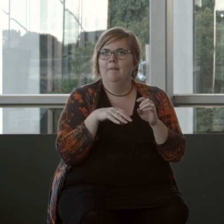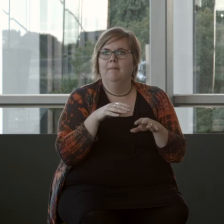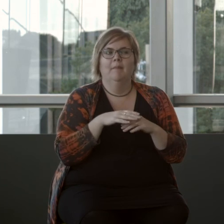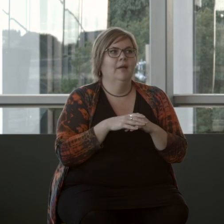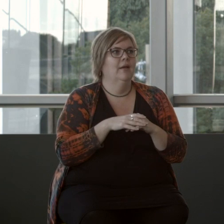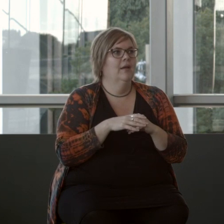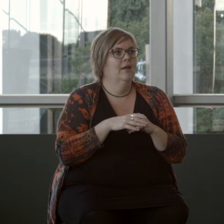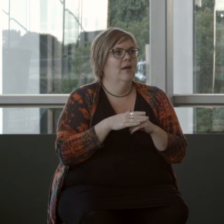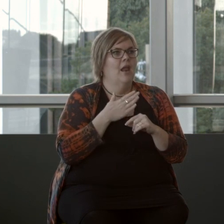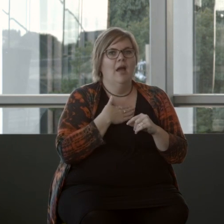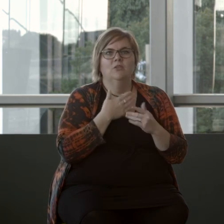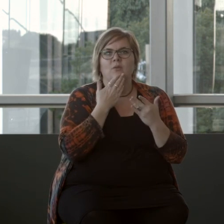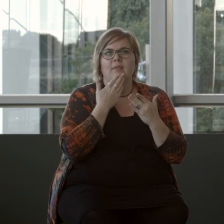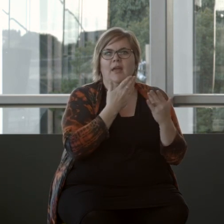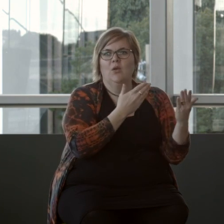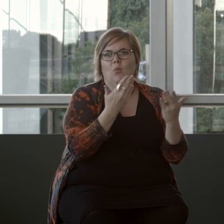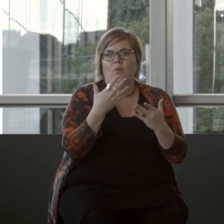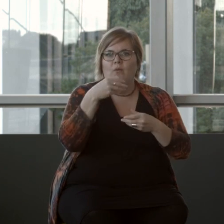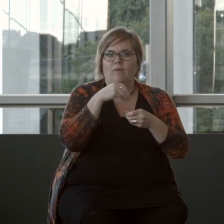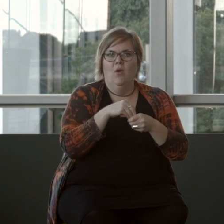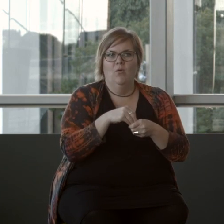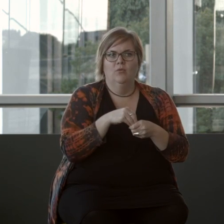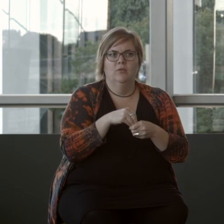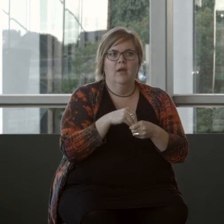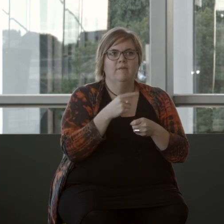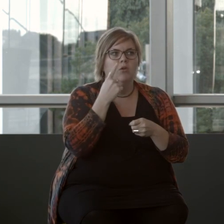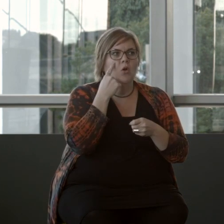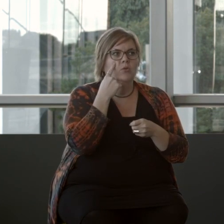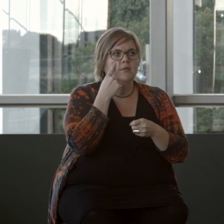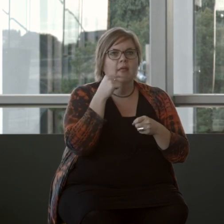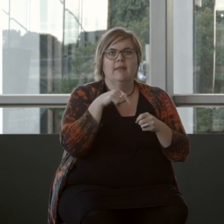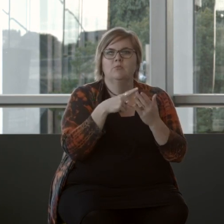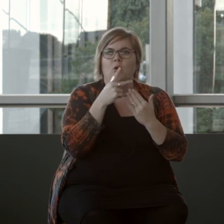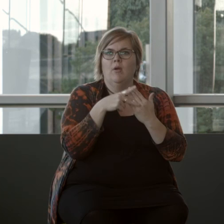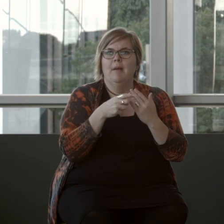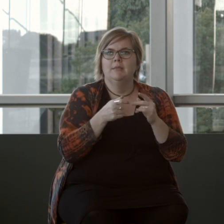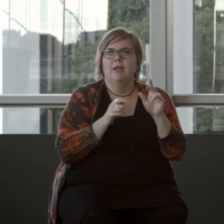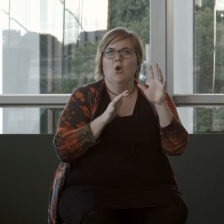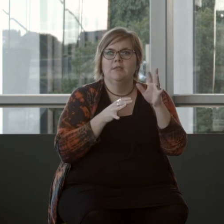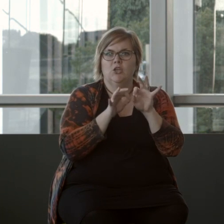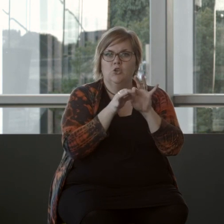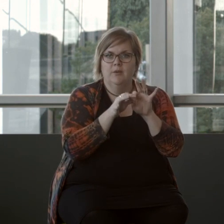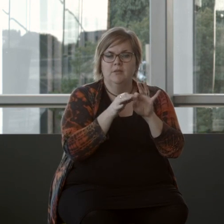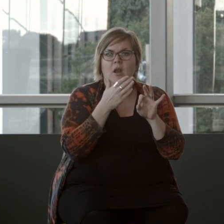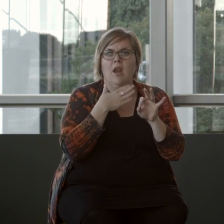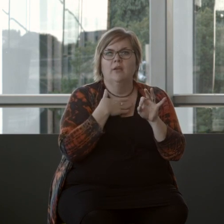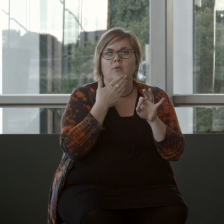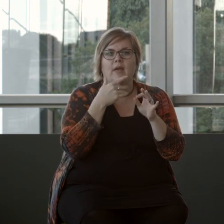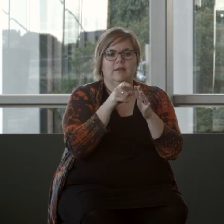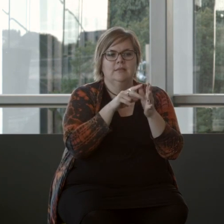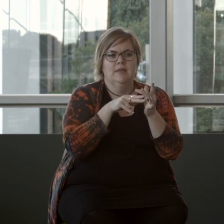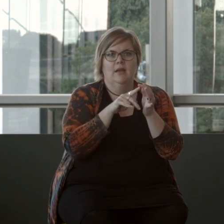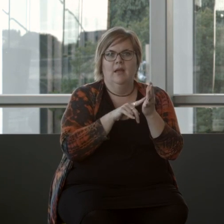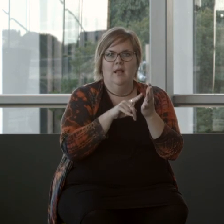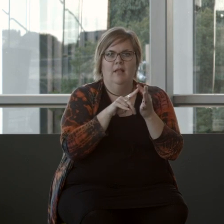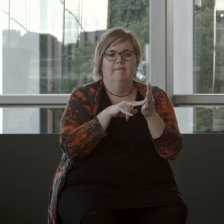I'd like to thank you all for being involved. You may have noticed that this program has been Auslan interpreted, so we'd like to thank Danielle Vickery